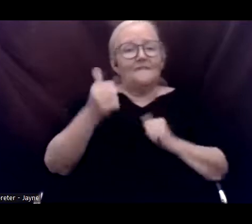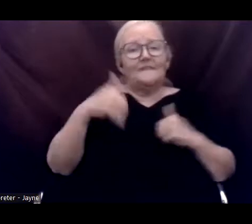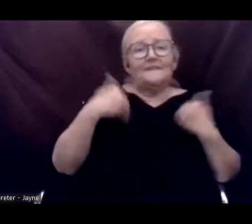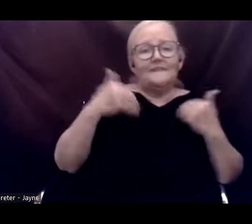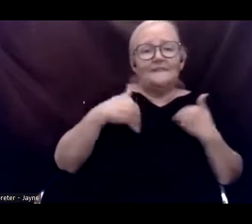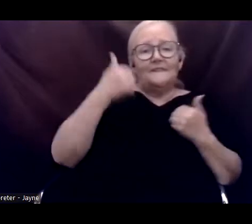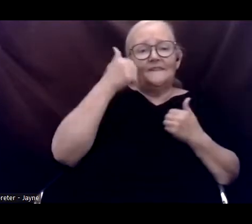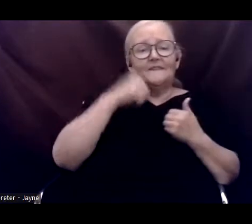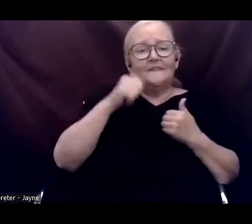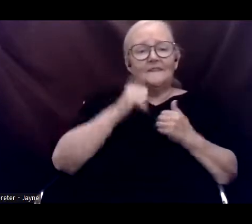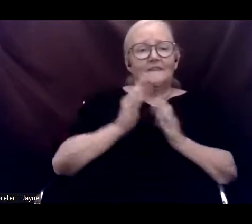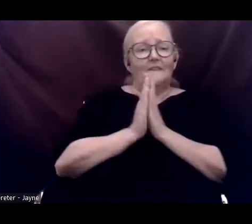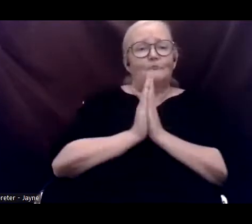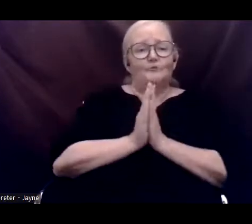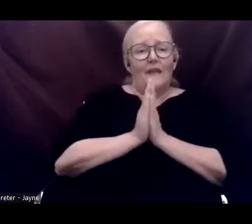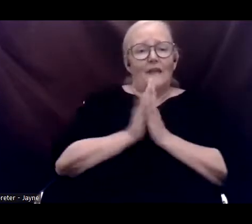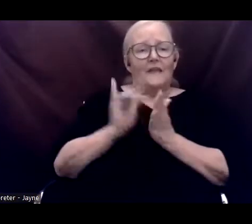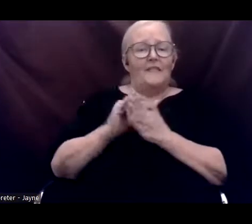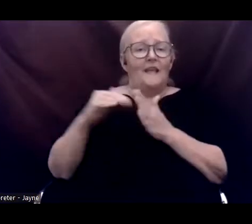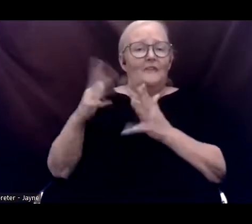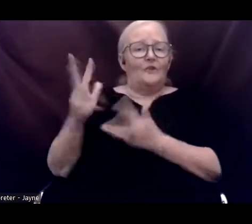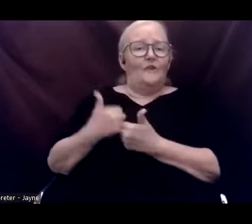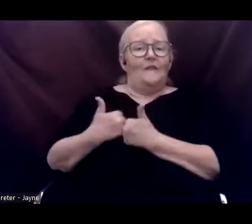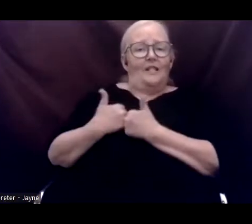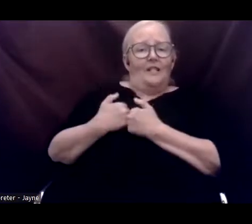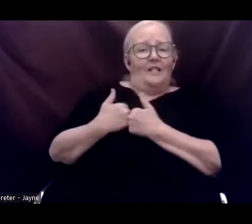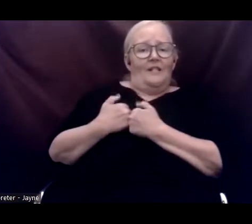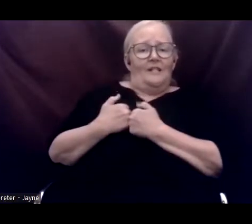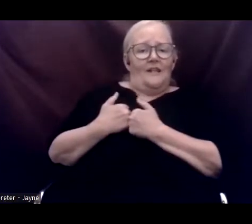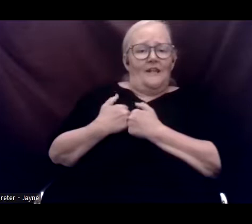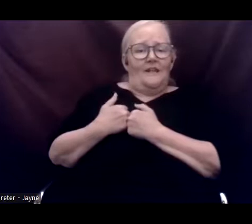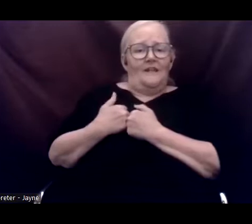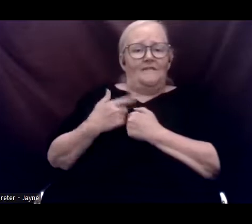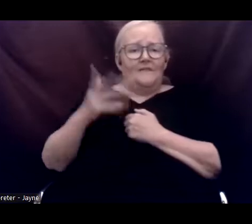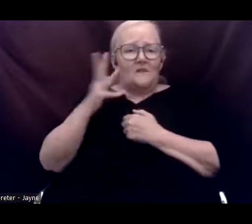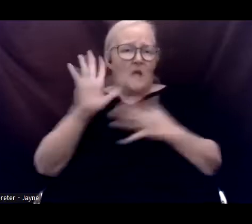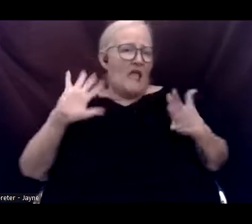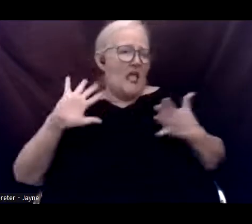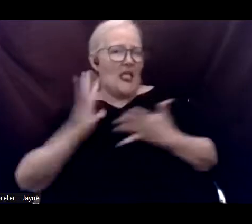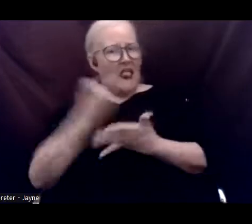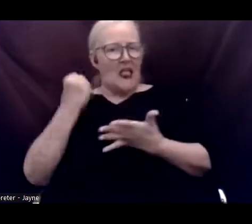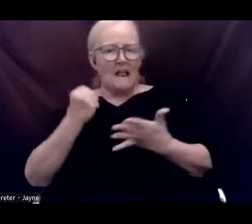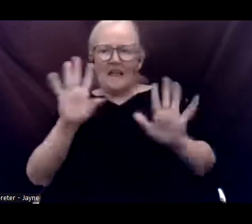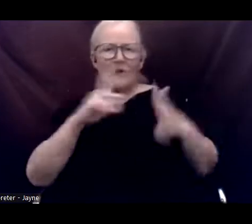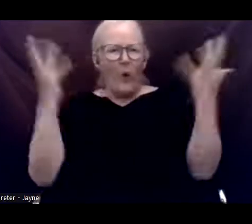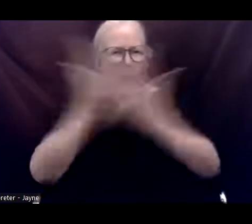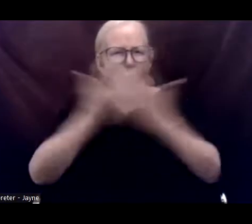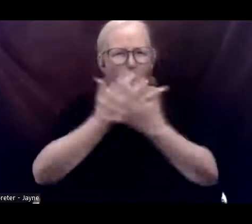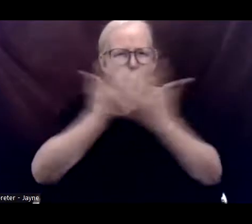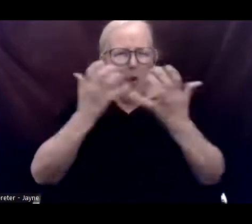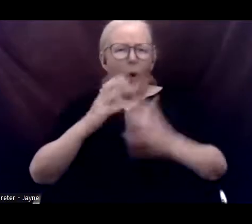that her lad will be a cad. It's mad, it's gay,